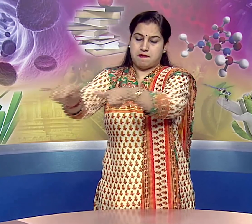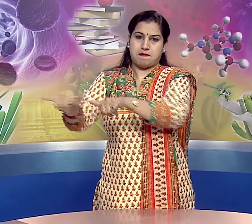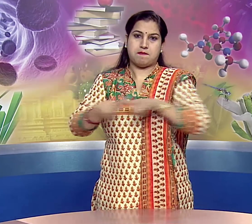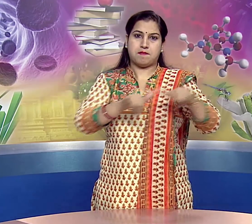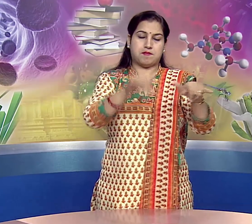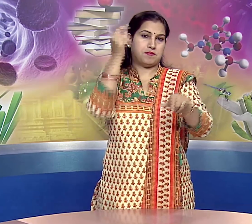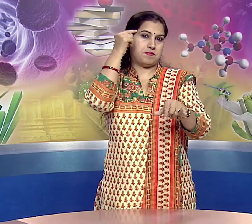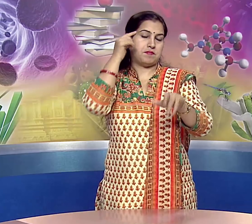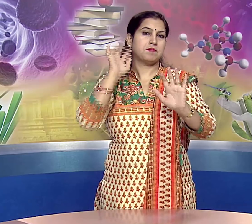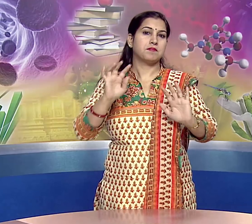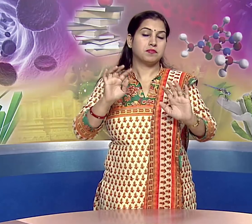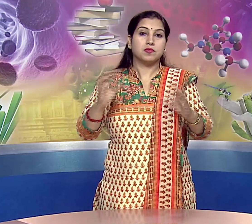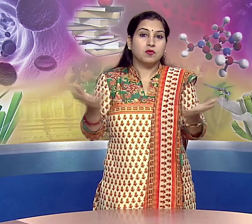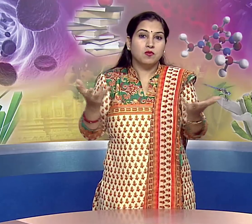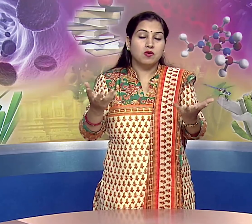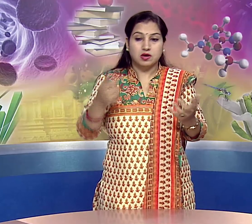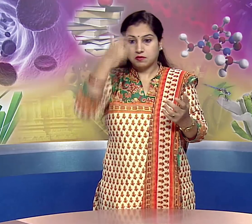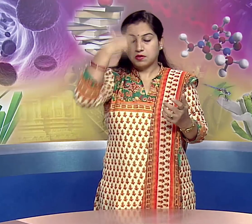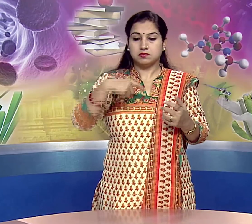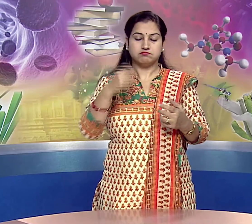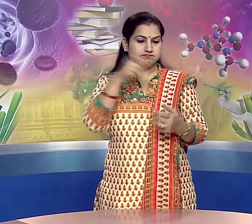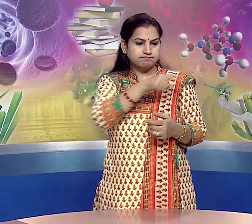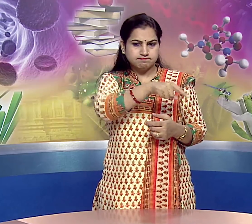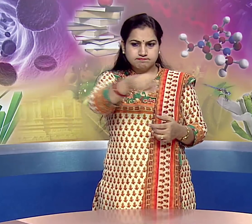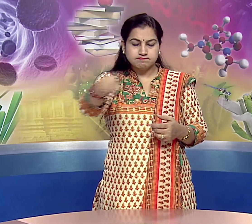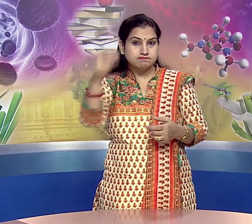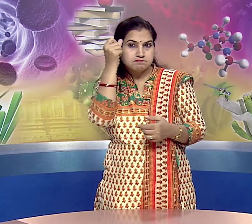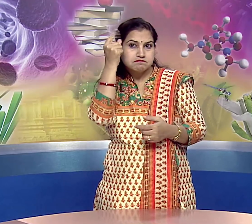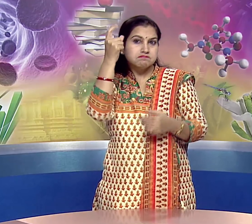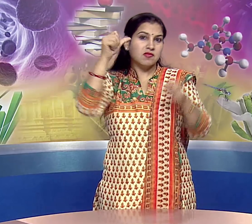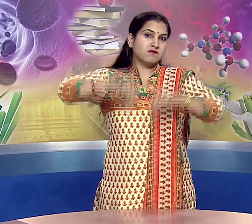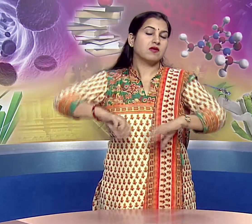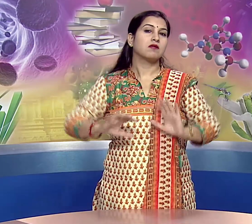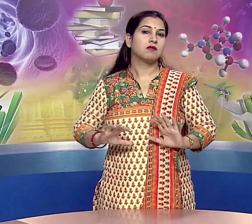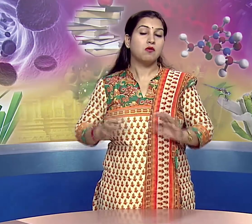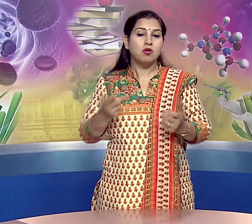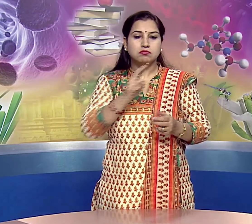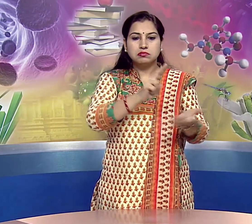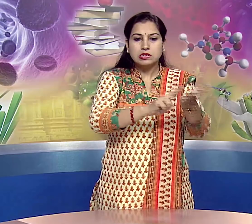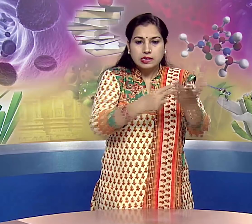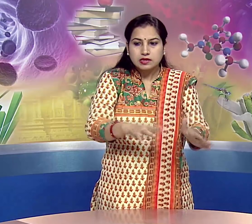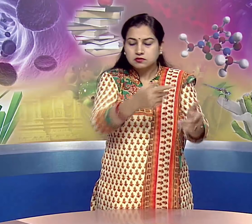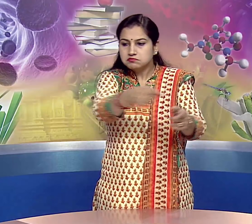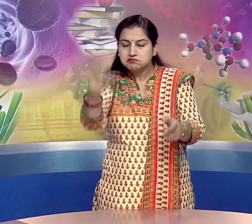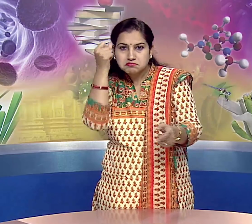as he cannot understand them or their nature.